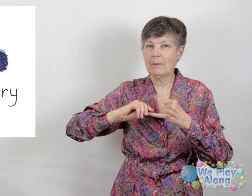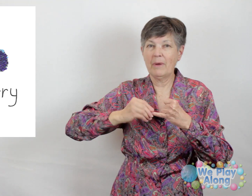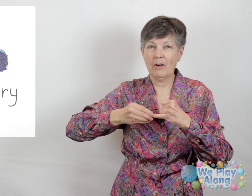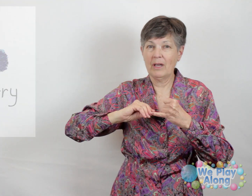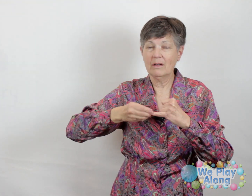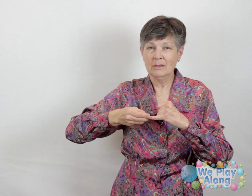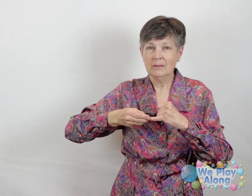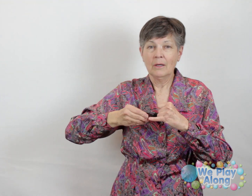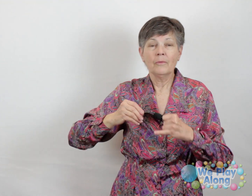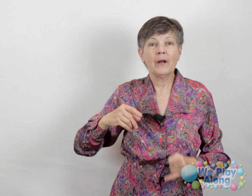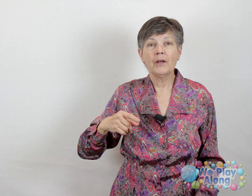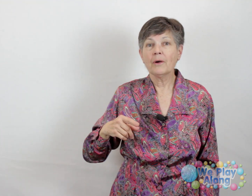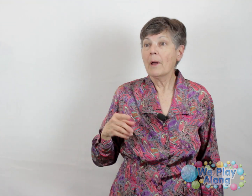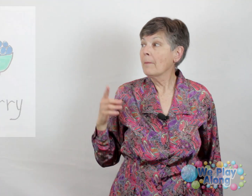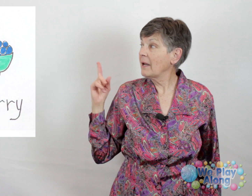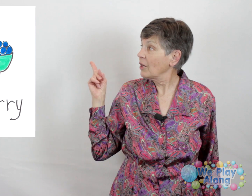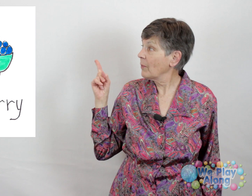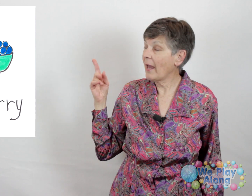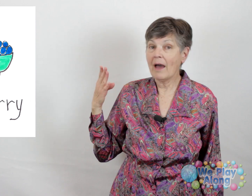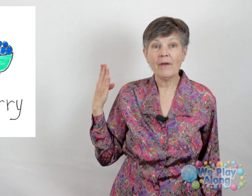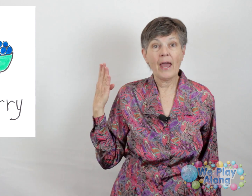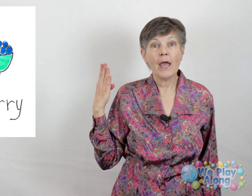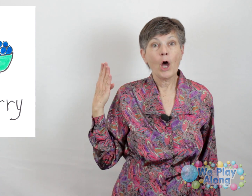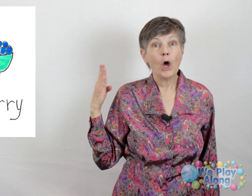a berry right here. But here we have a